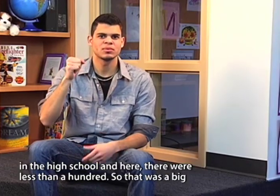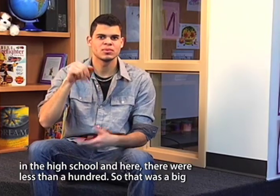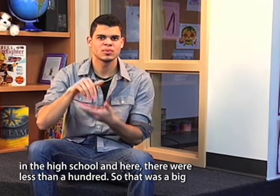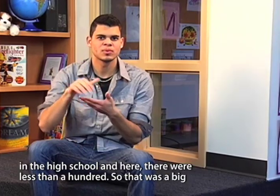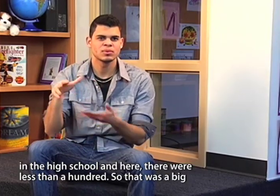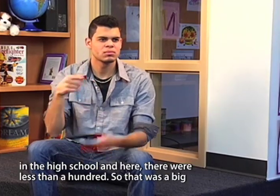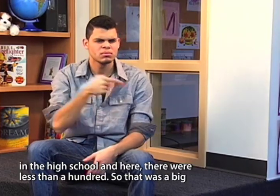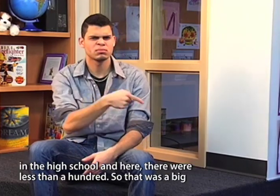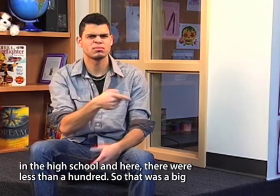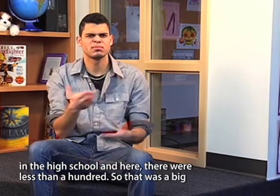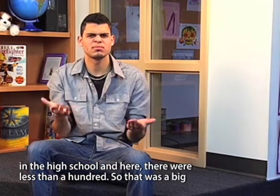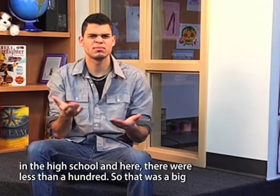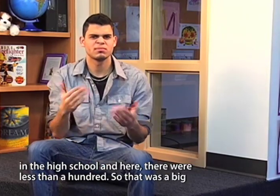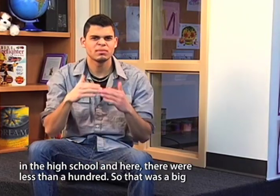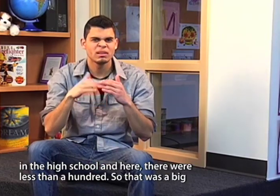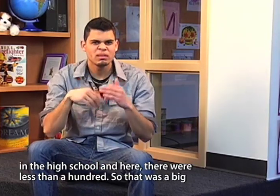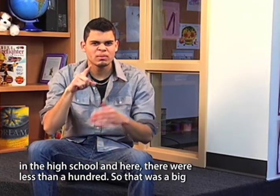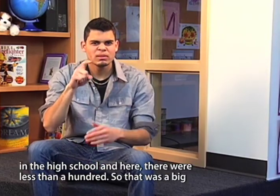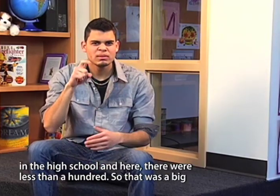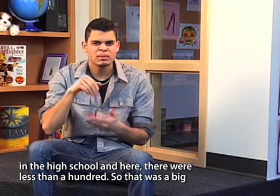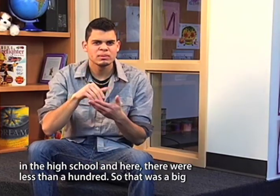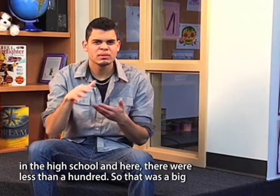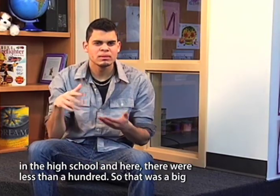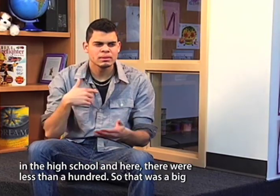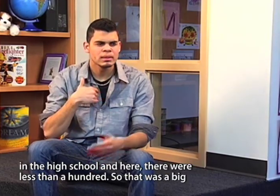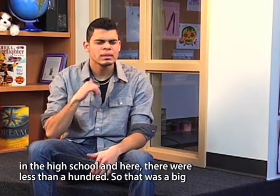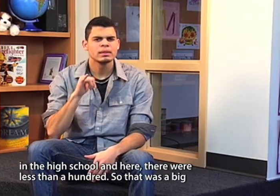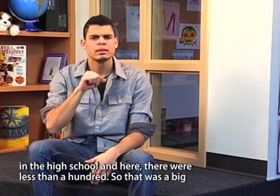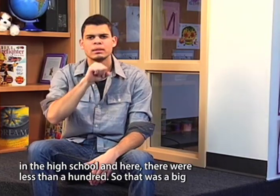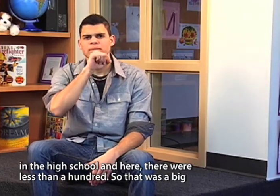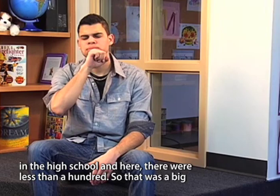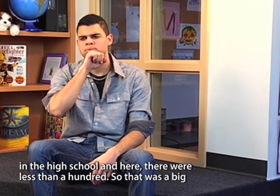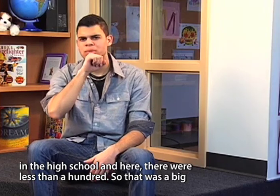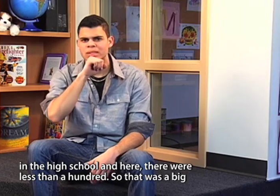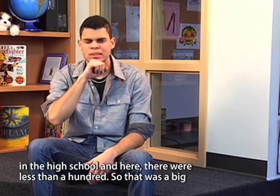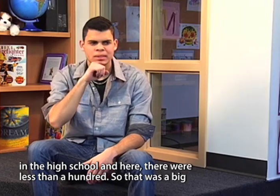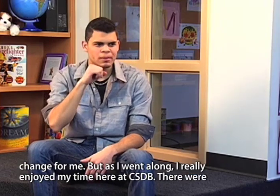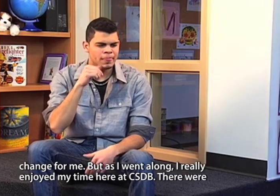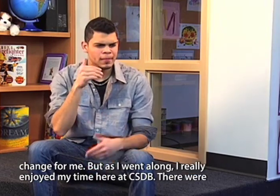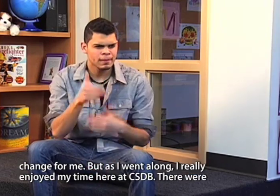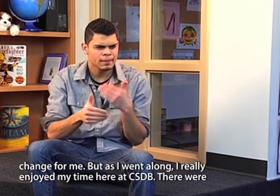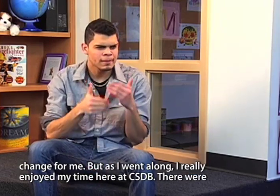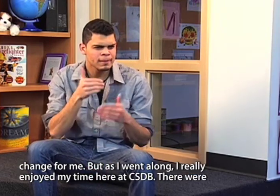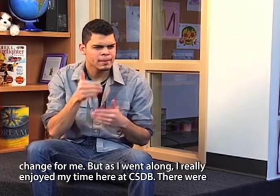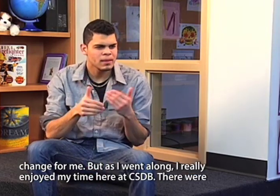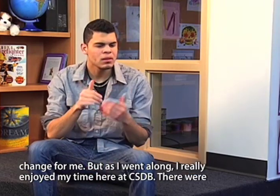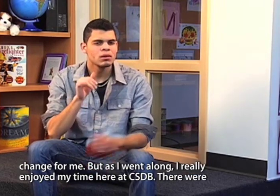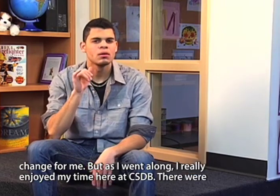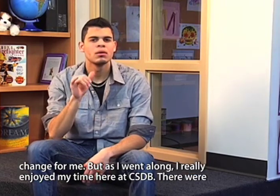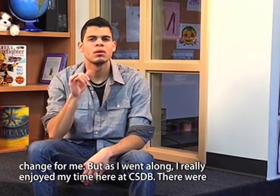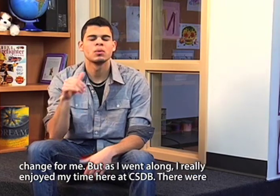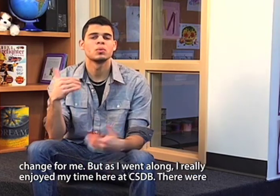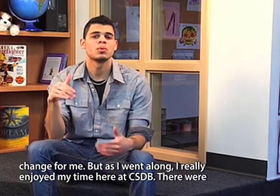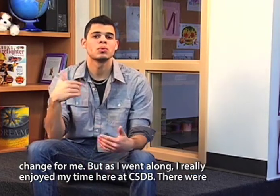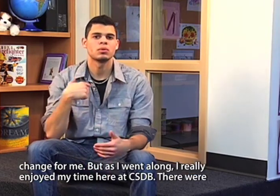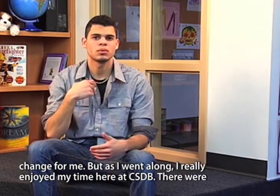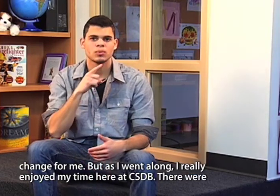students in the high school. And here, there were less than 100. So that was a big change for me. But as I